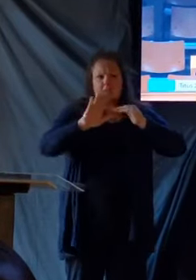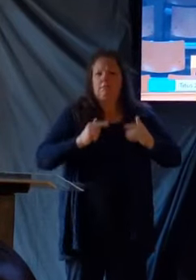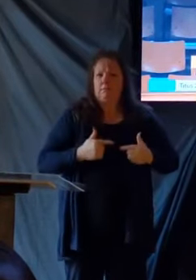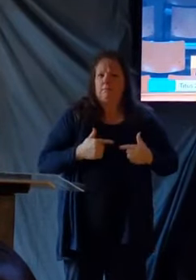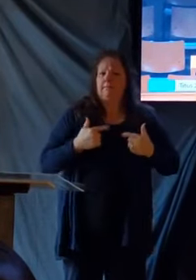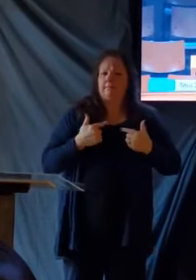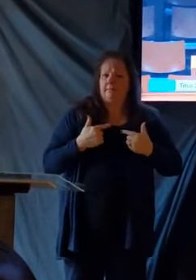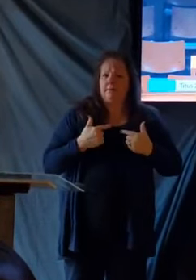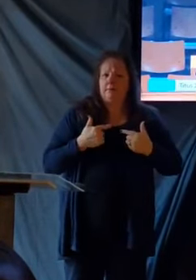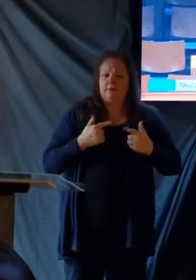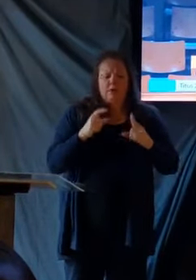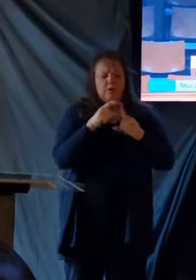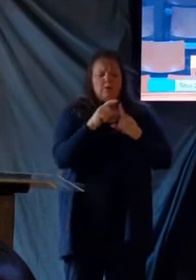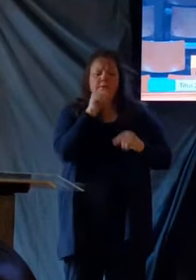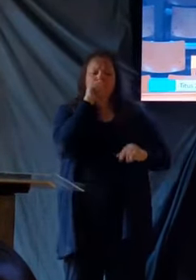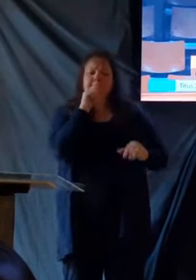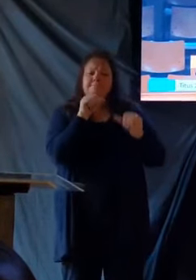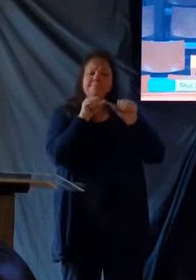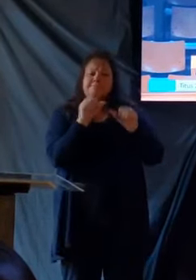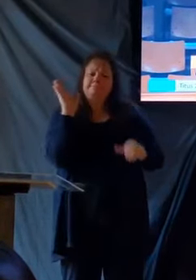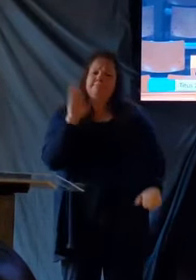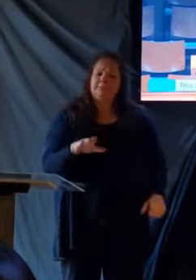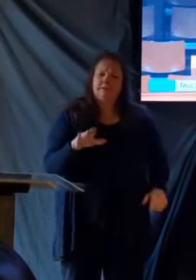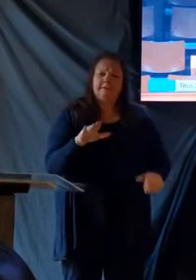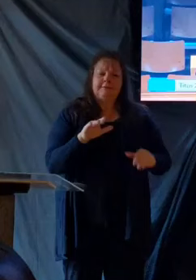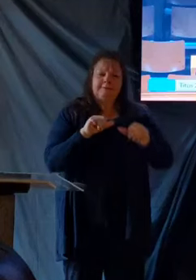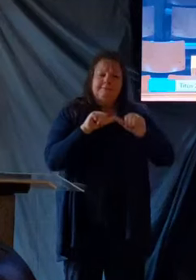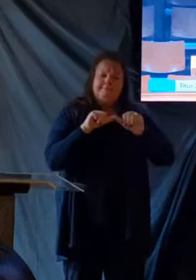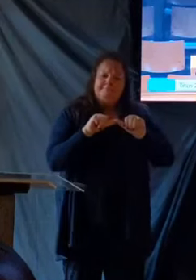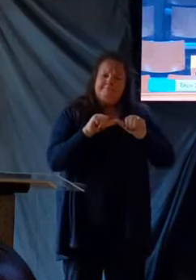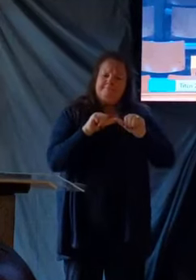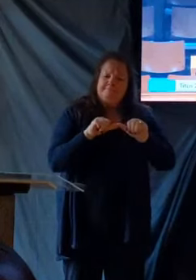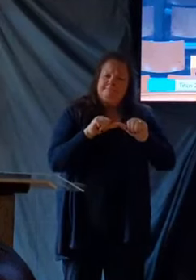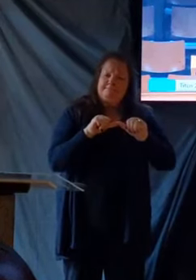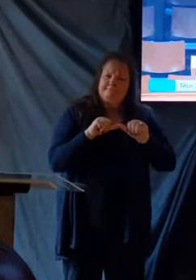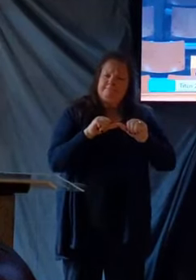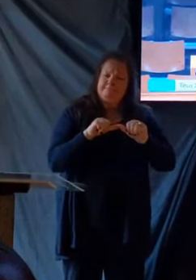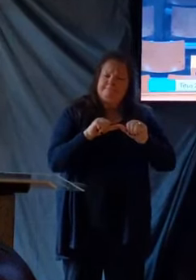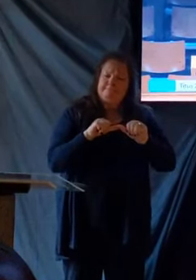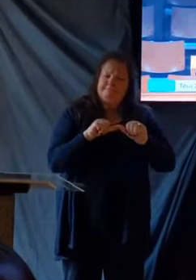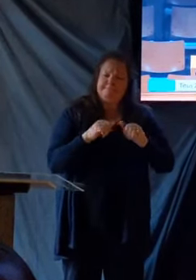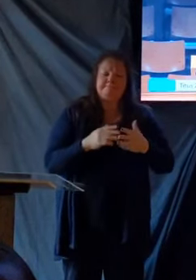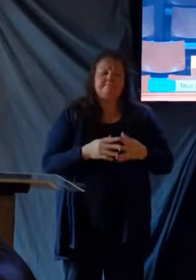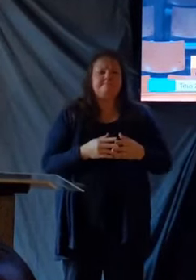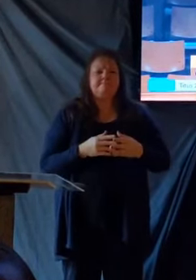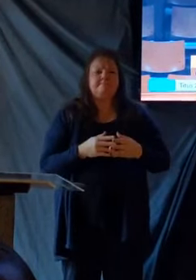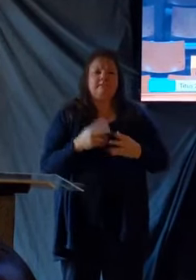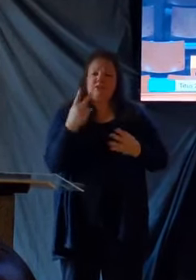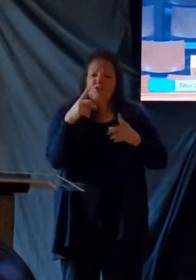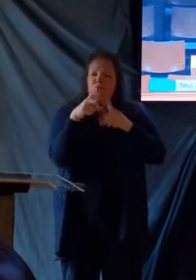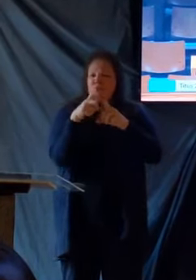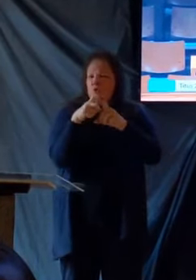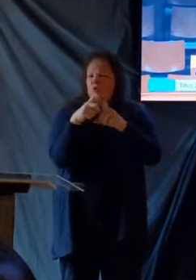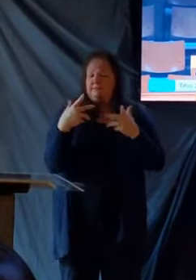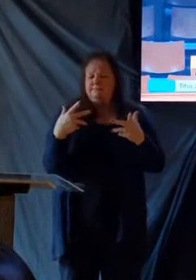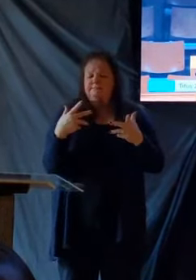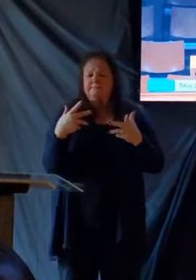The word perseverance, steadfastness you have in your margin. Two words